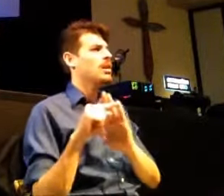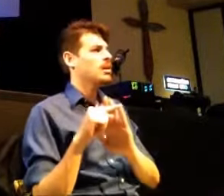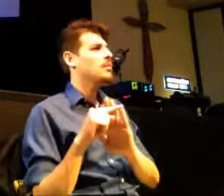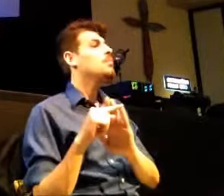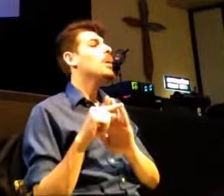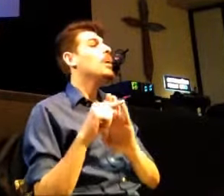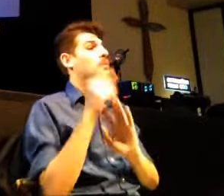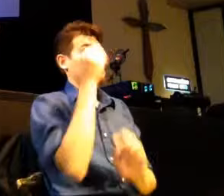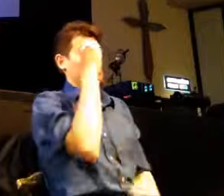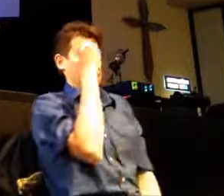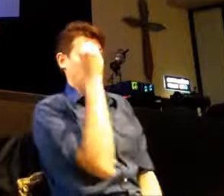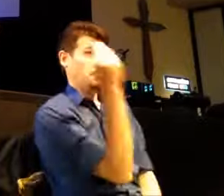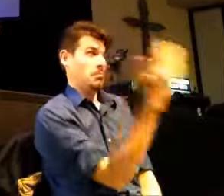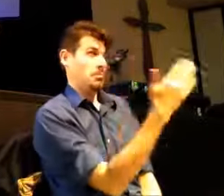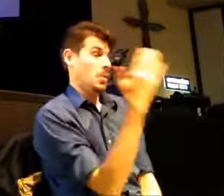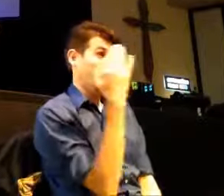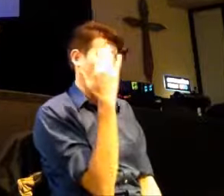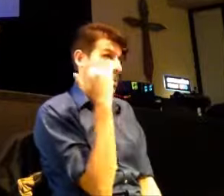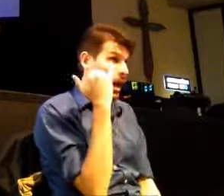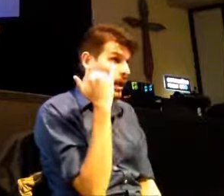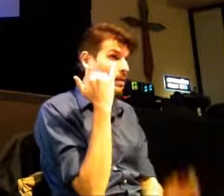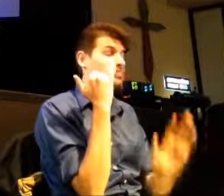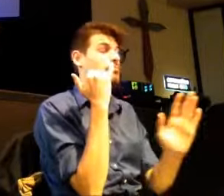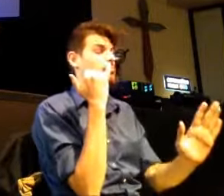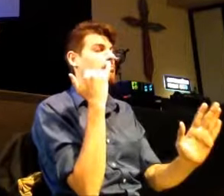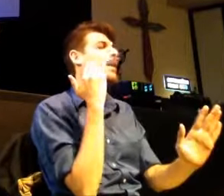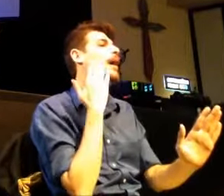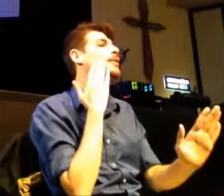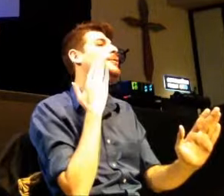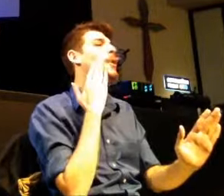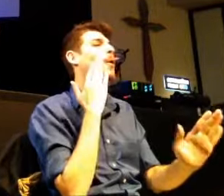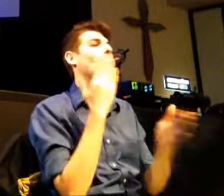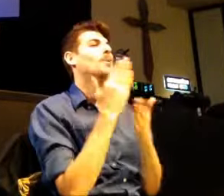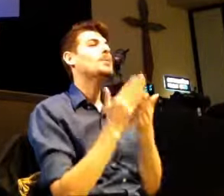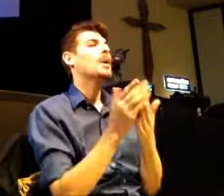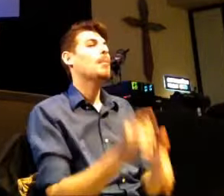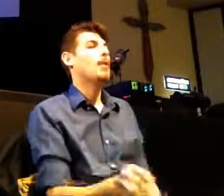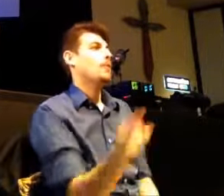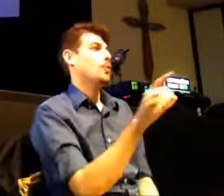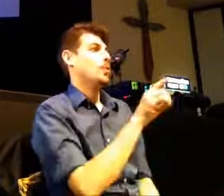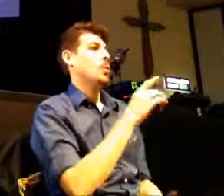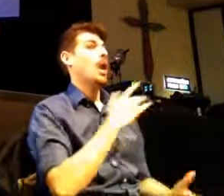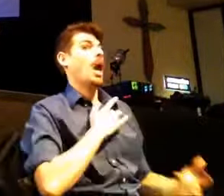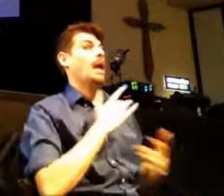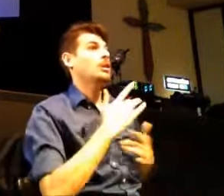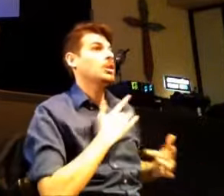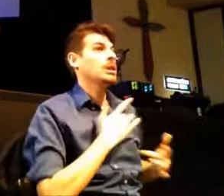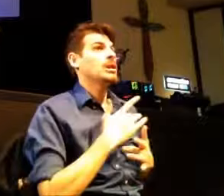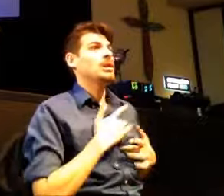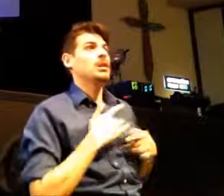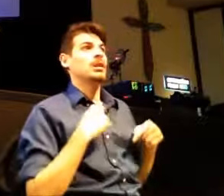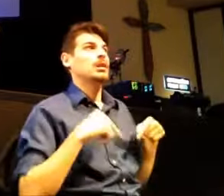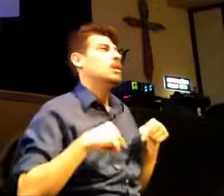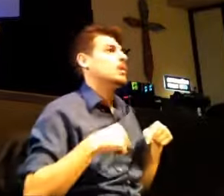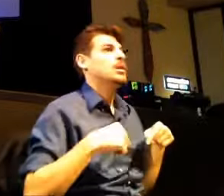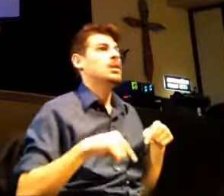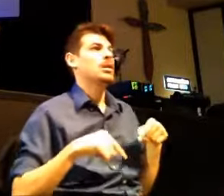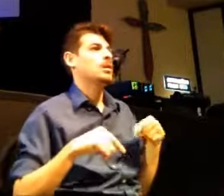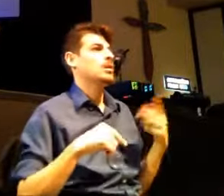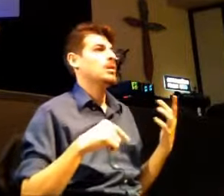this. I know that there are some of you here who struggle with anxiety in deep